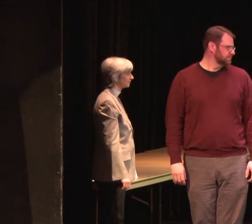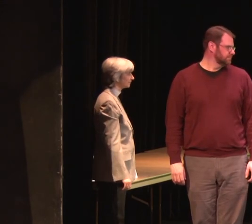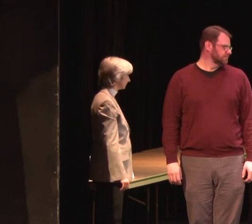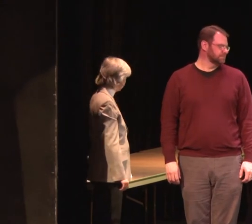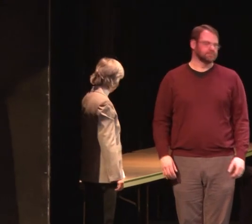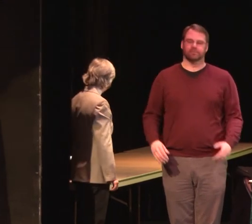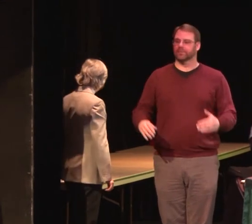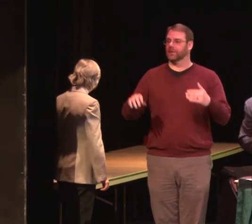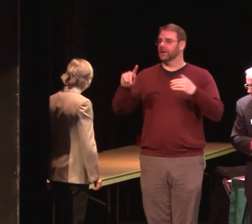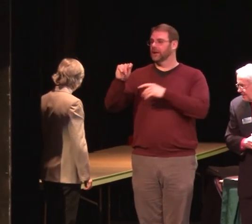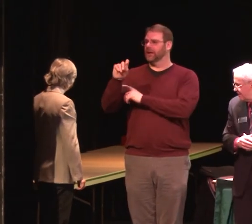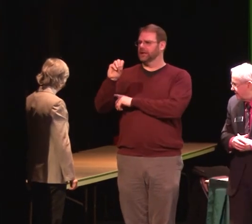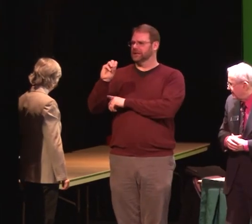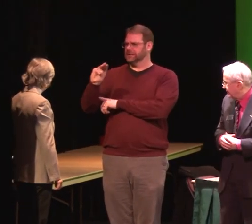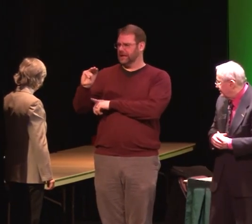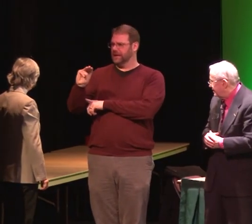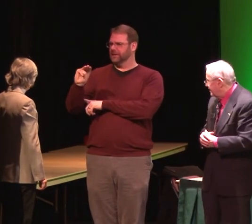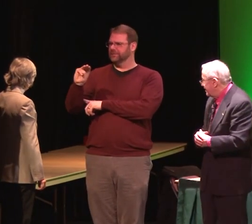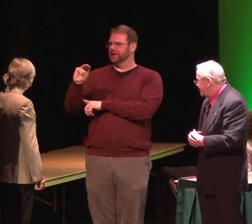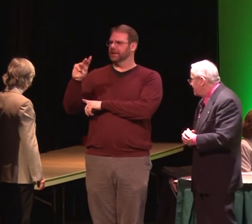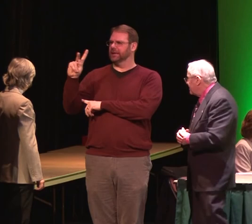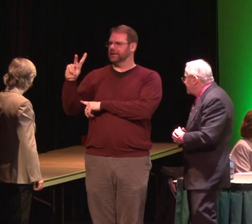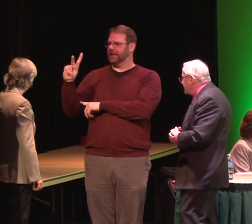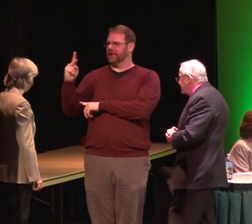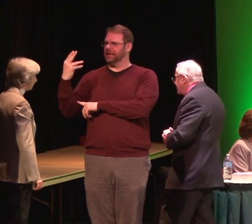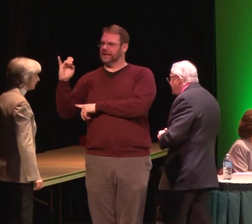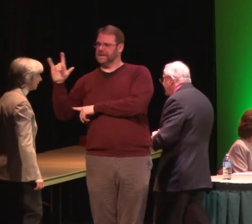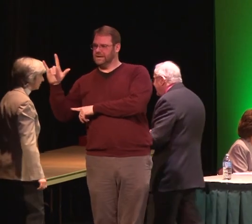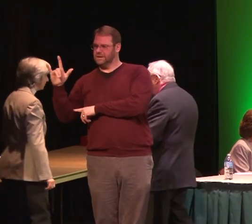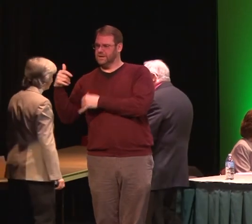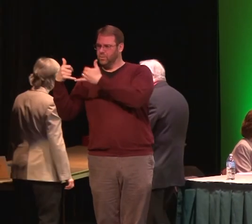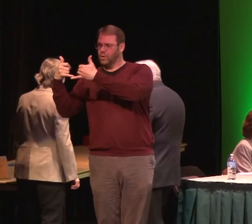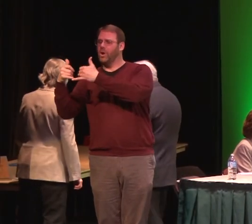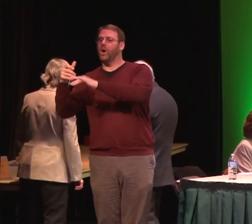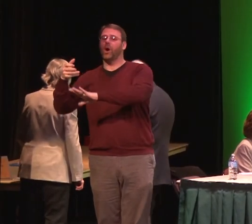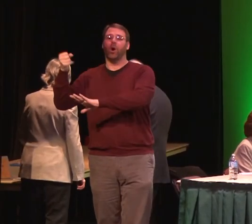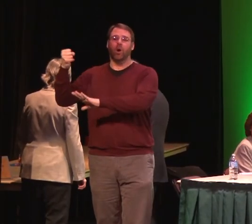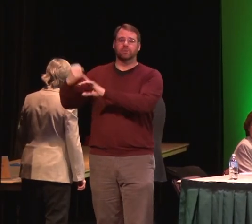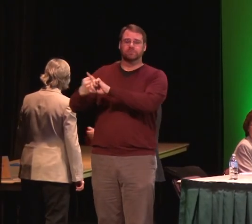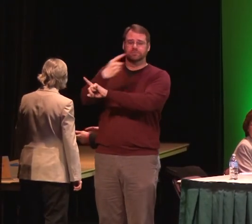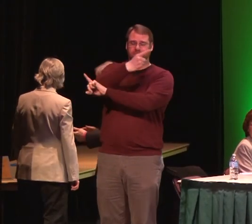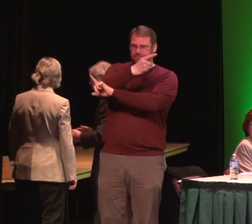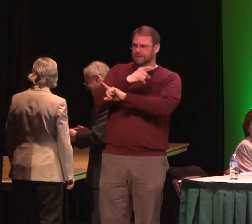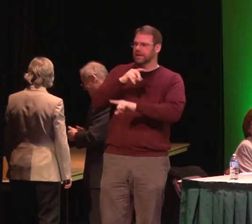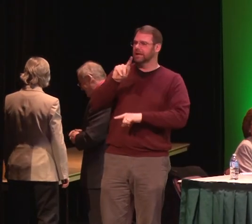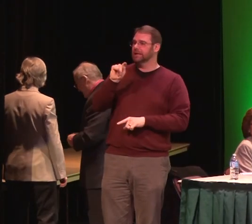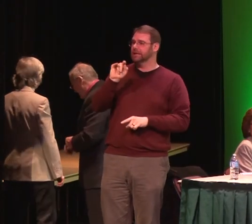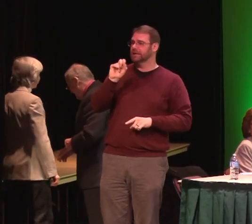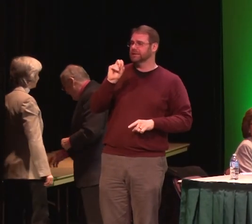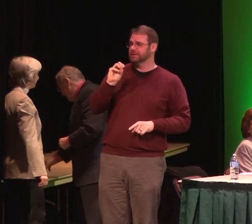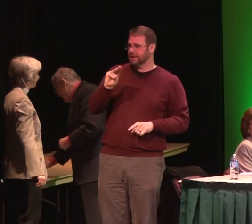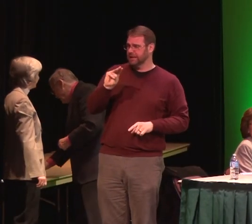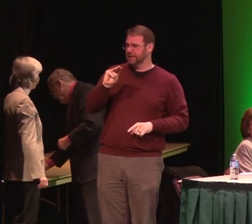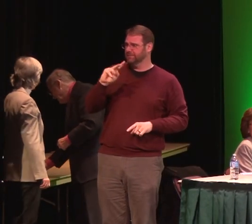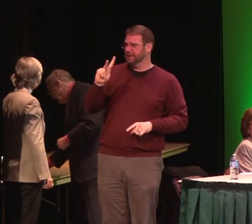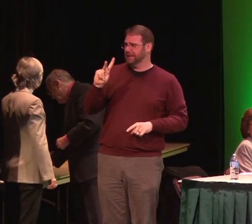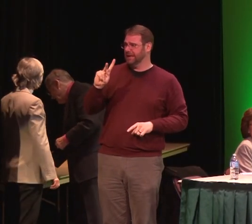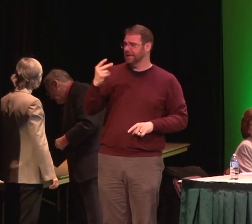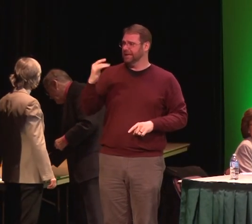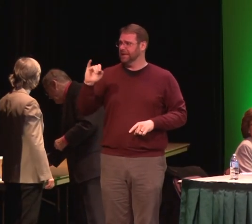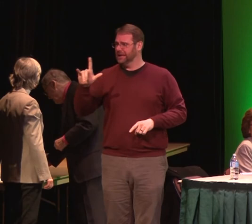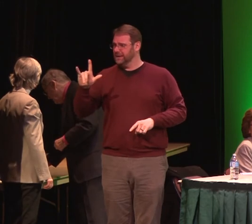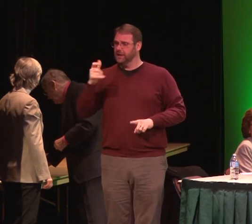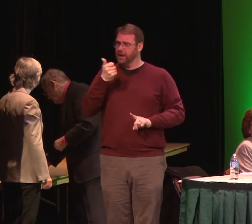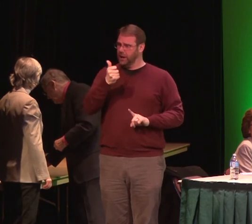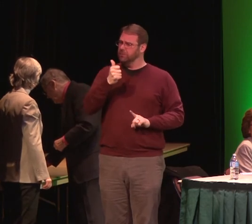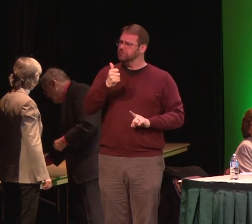The Tom Cahill Award, and by the way, Tom Cahill was one of the pioneers of